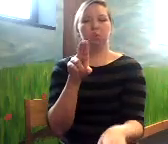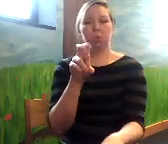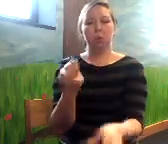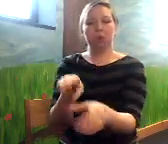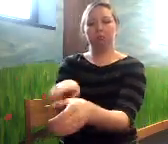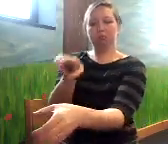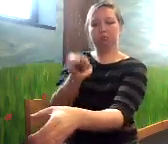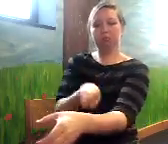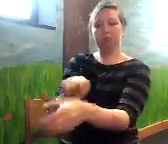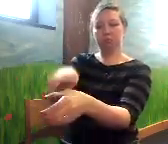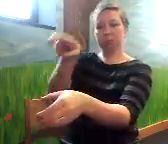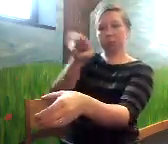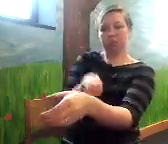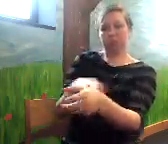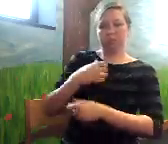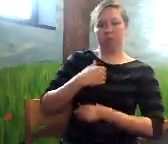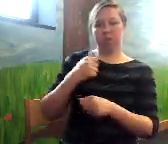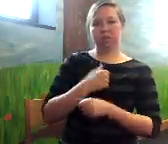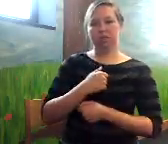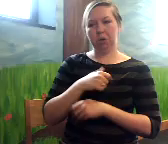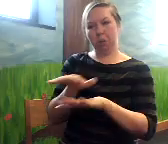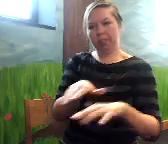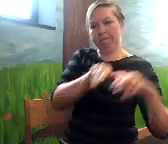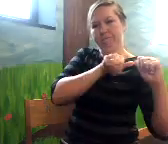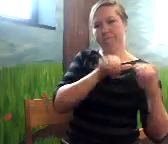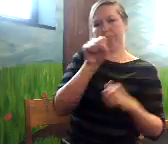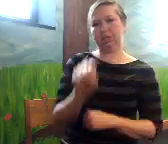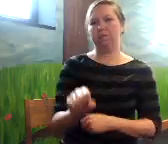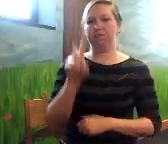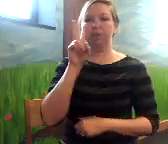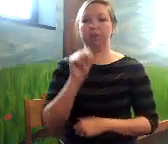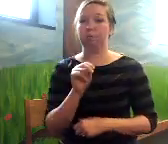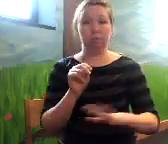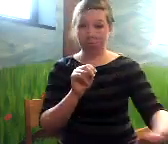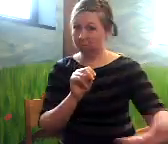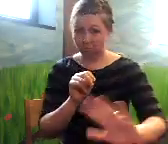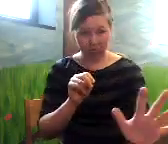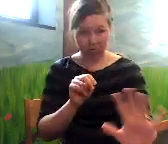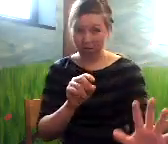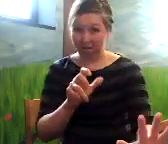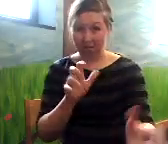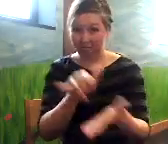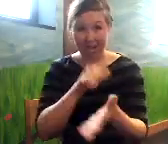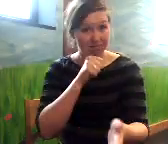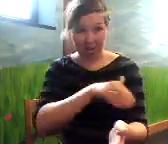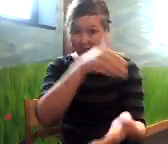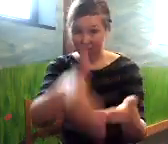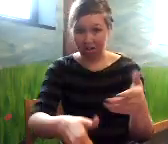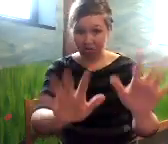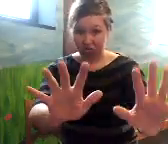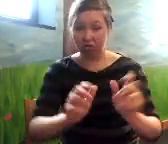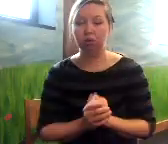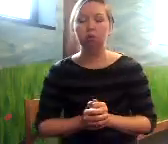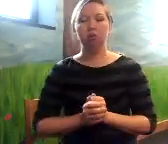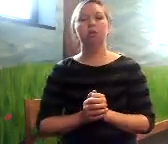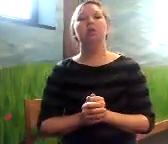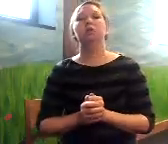In the process of withdrawing forces from 1973 to 1975, the North scales